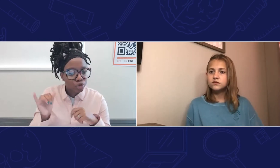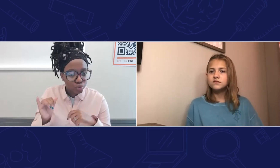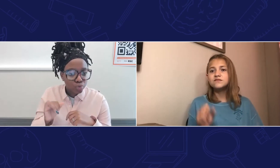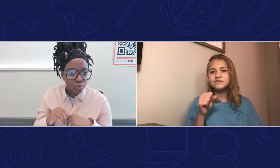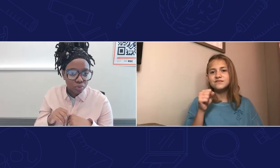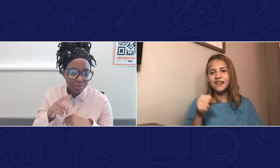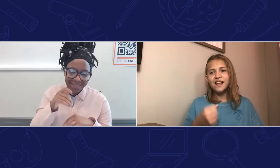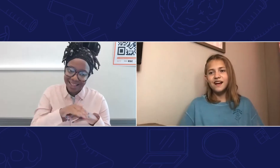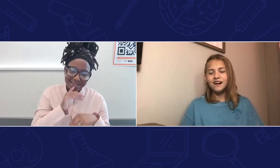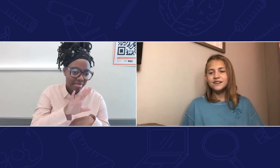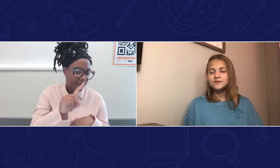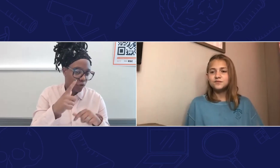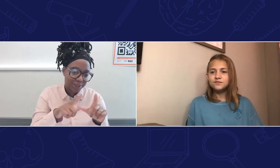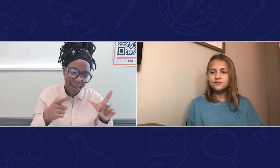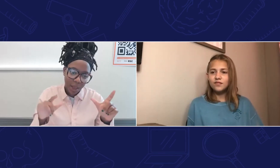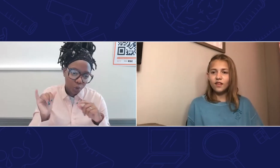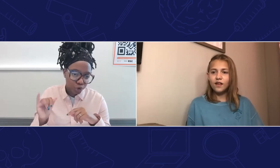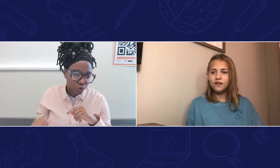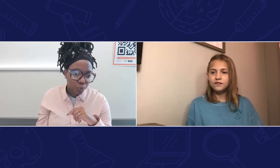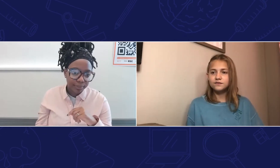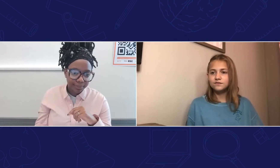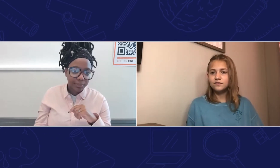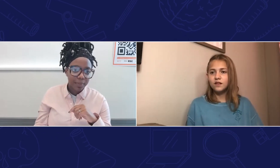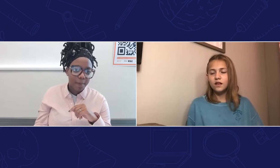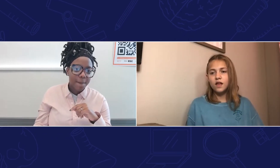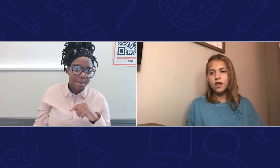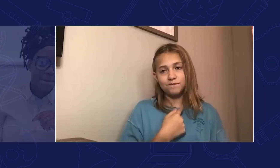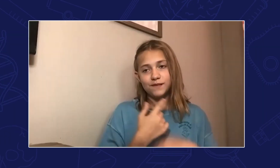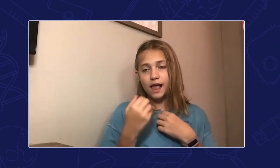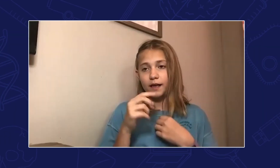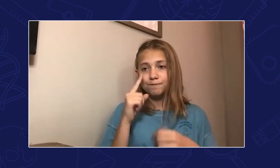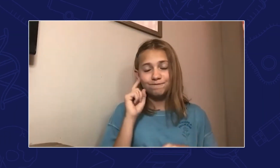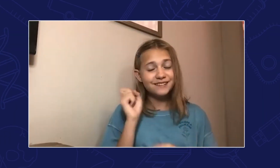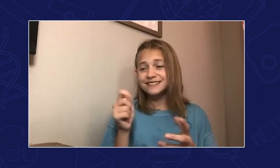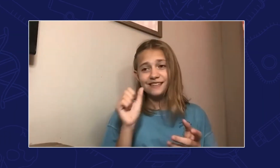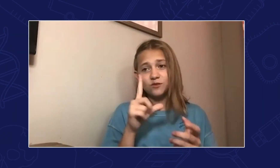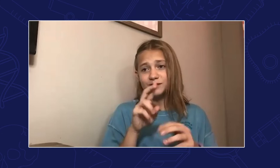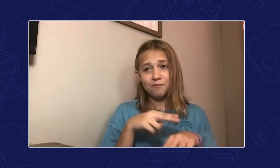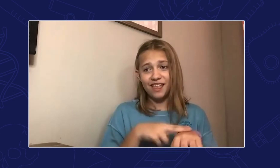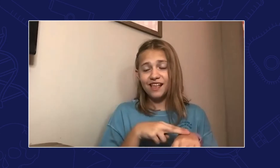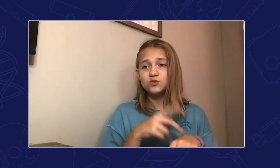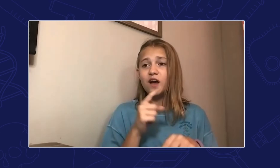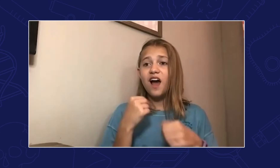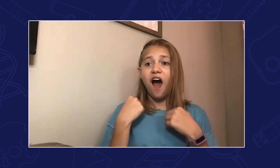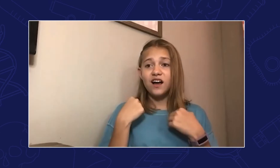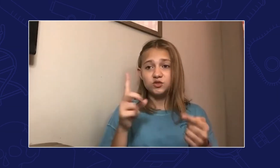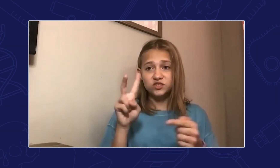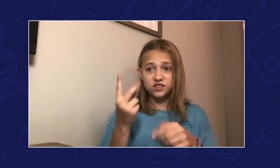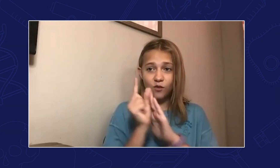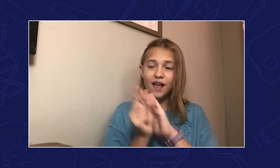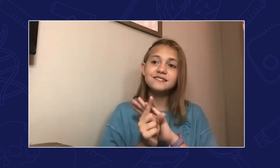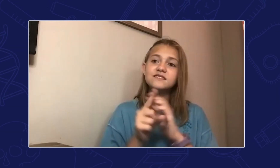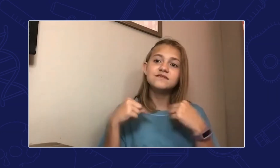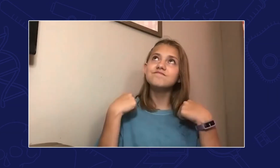patient with deaf people. Yeah. Because English isn't the first language. Yeah. ASL is my native language.